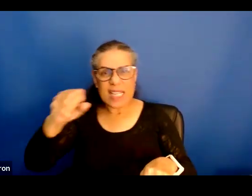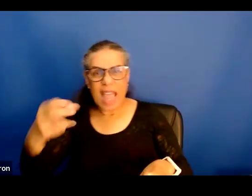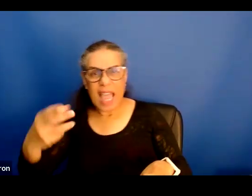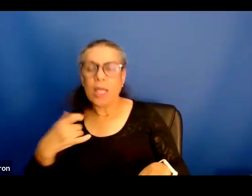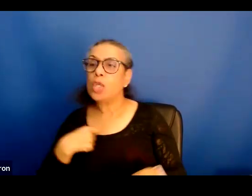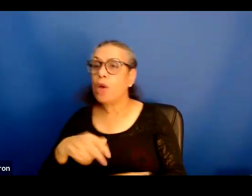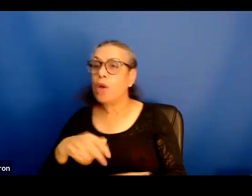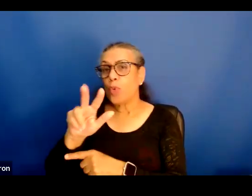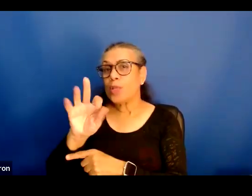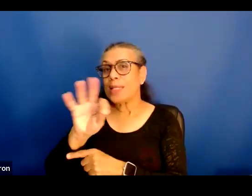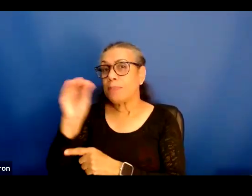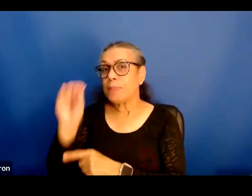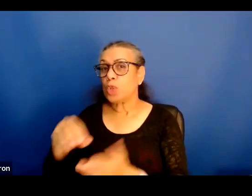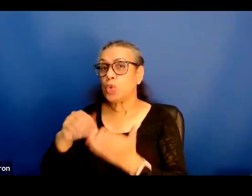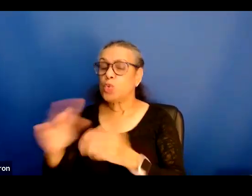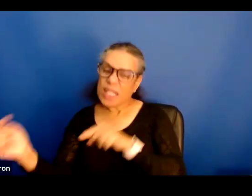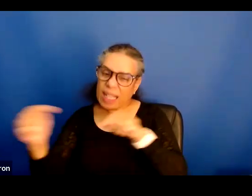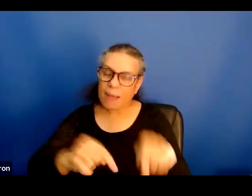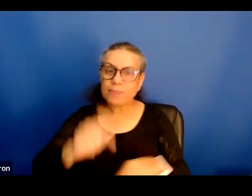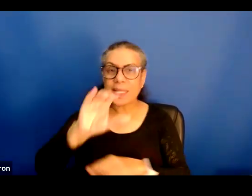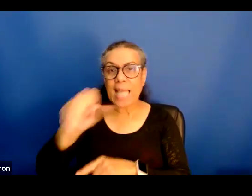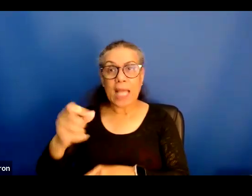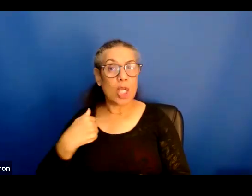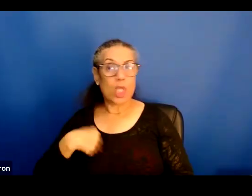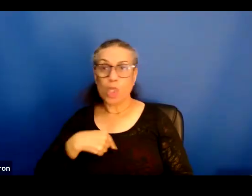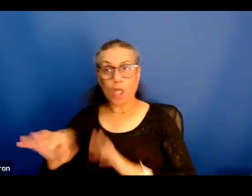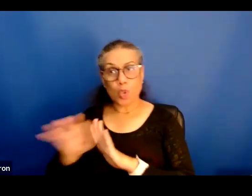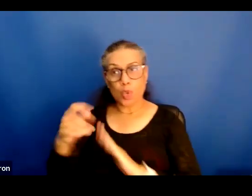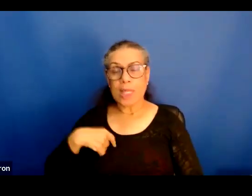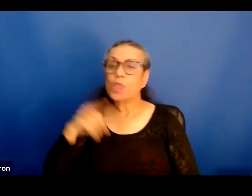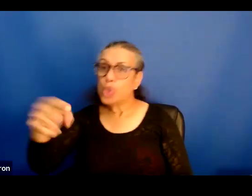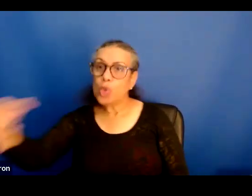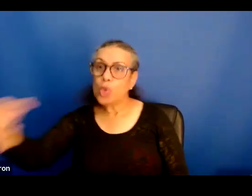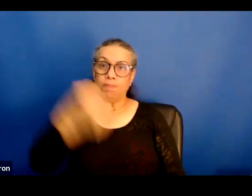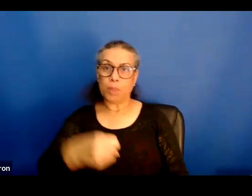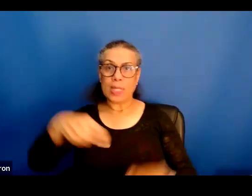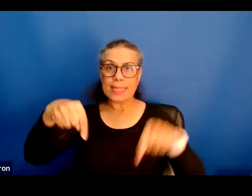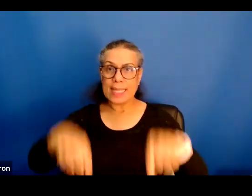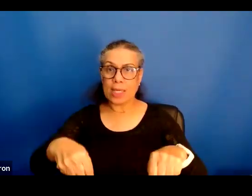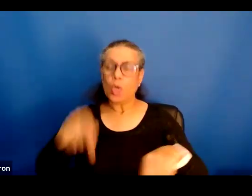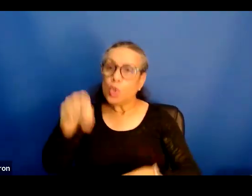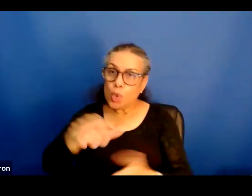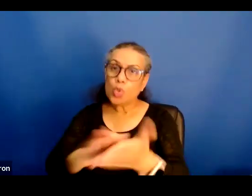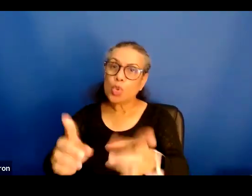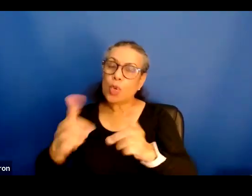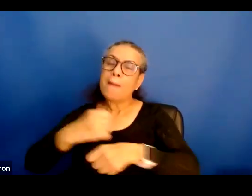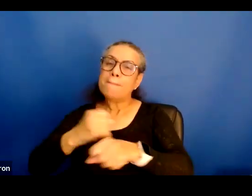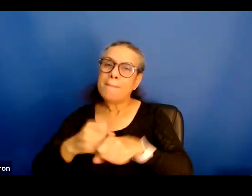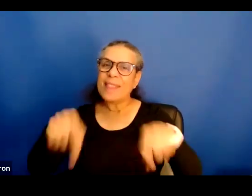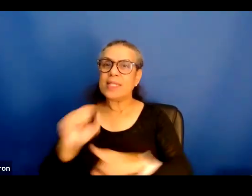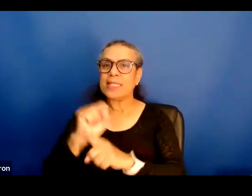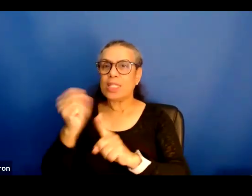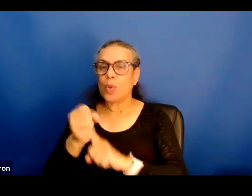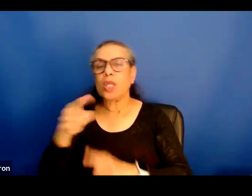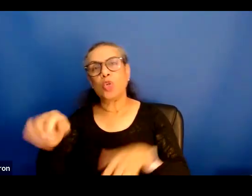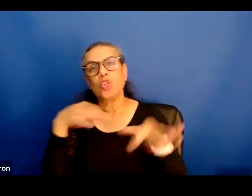assigned 39% of our students at cash, meaning they did not choose us, they were placed here by you. You, the district, have created the very conditions you now